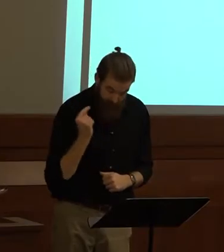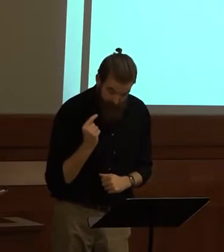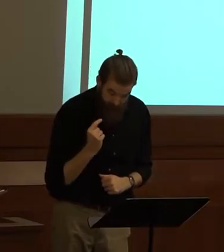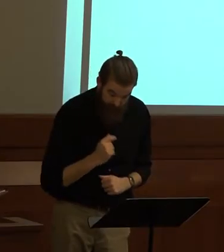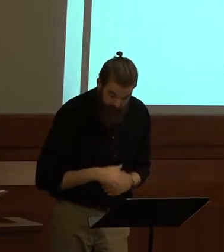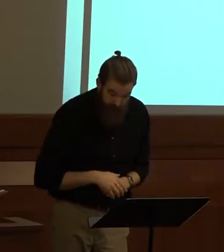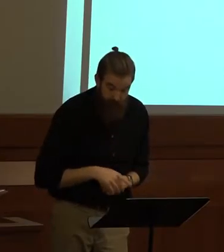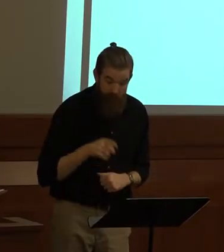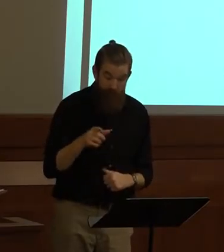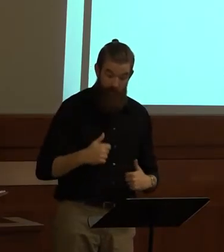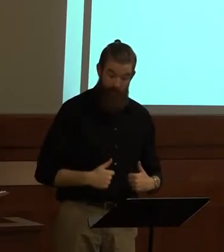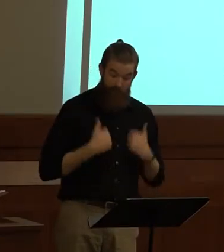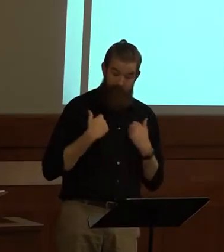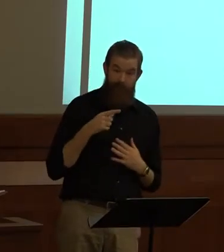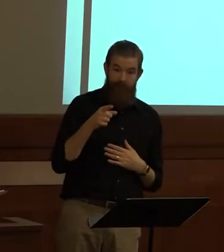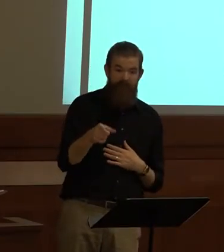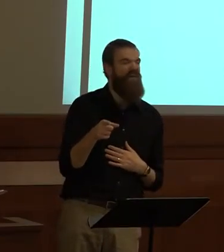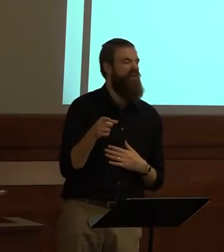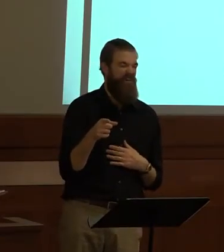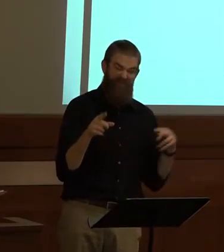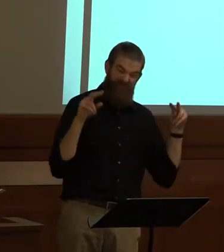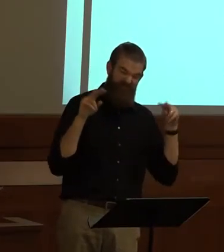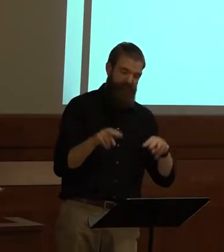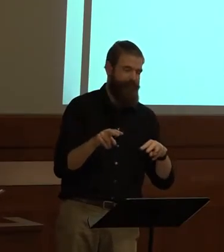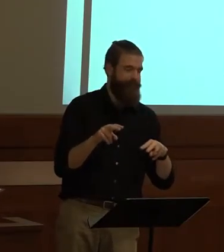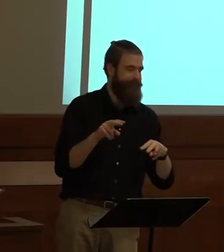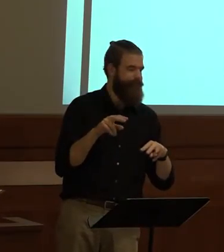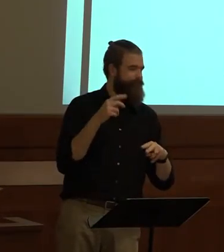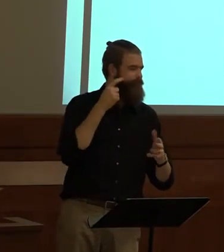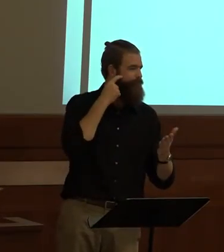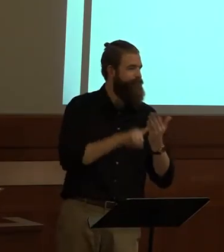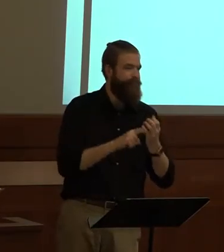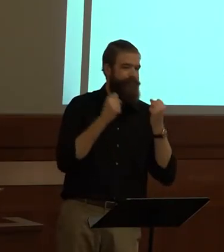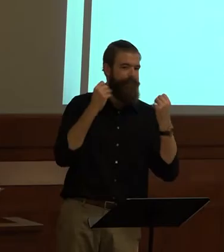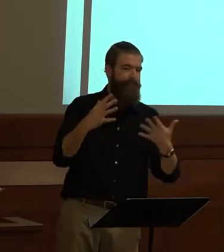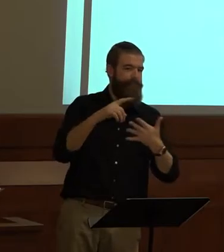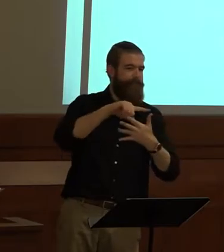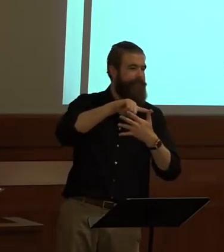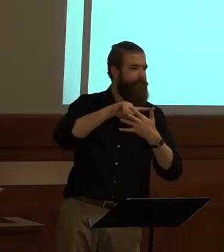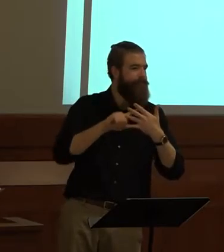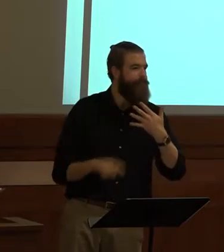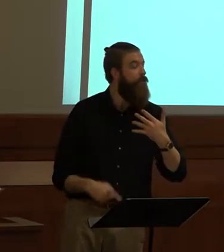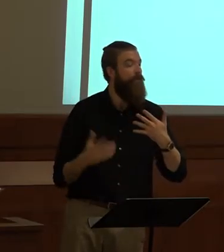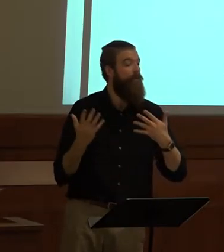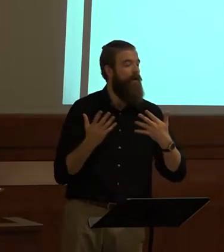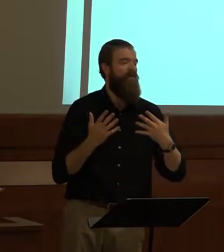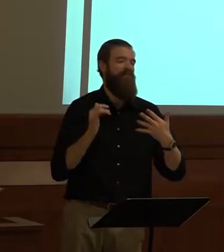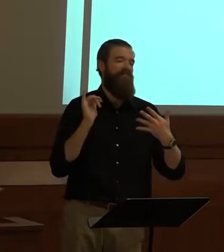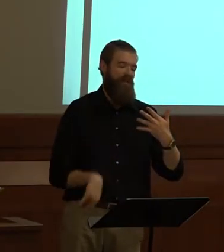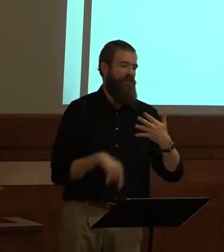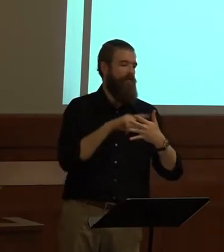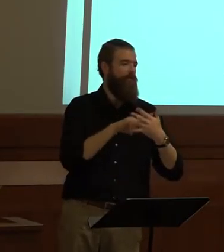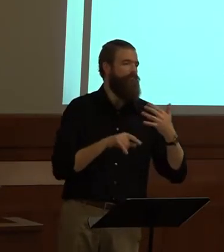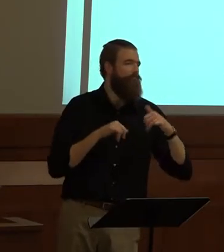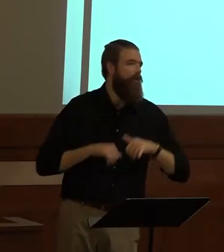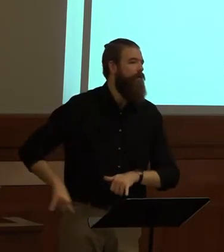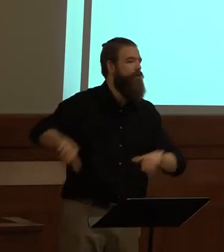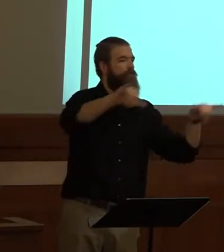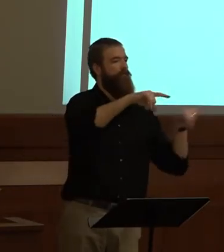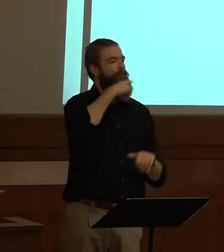the experience his family had with the older boy. Their mother began training with Charles when he was a toddler. She assigned